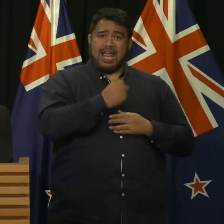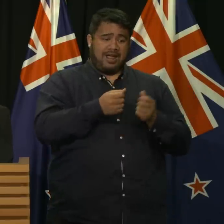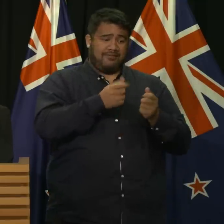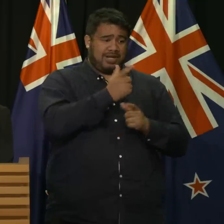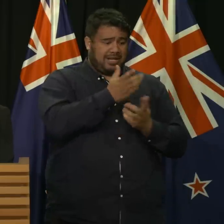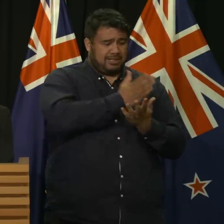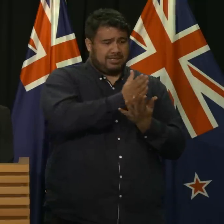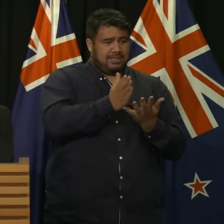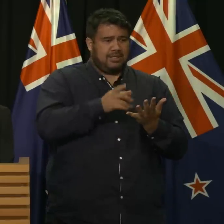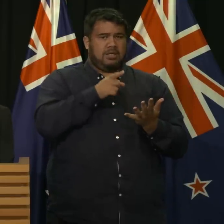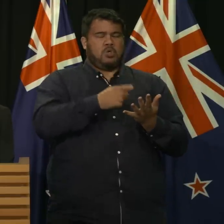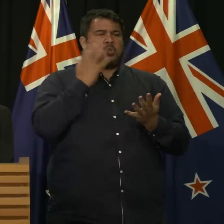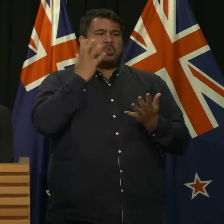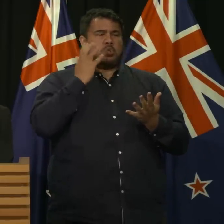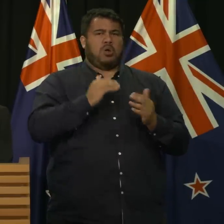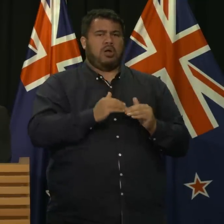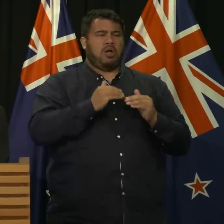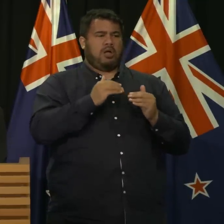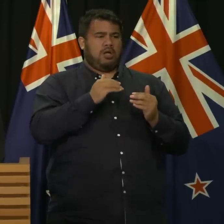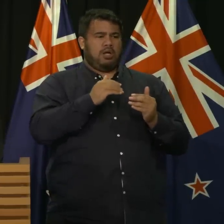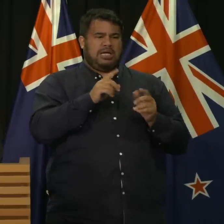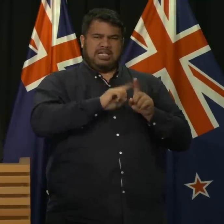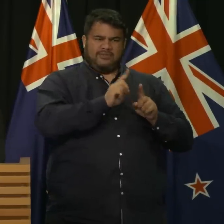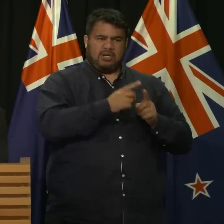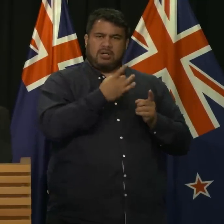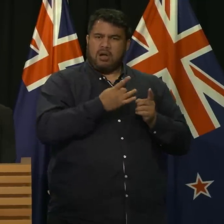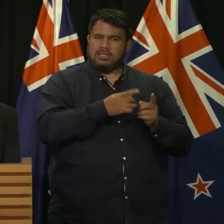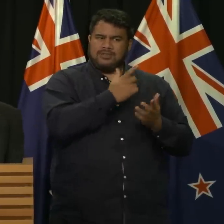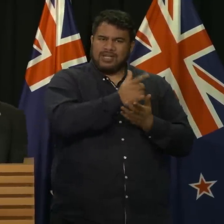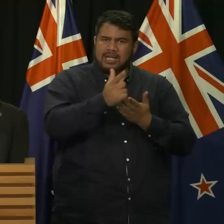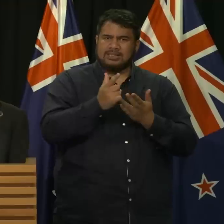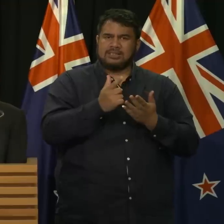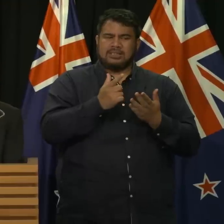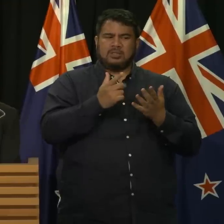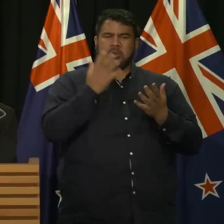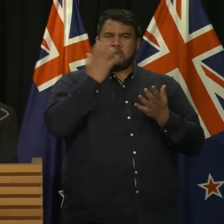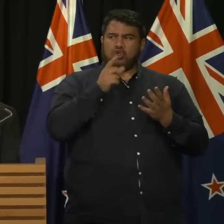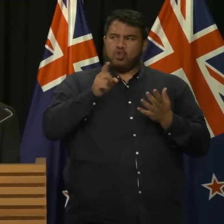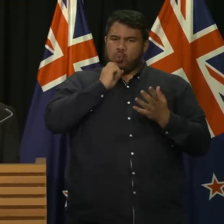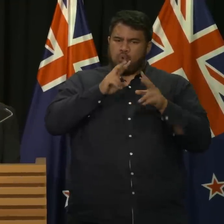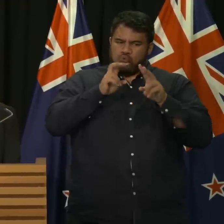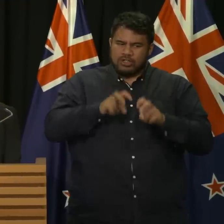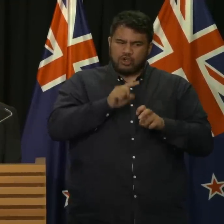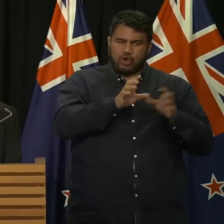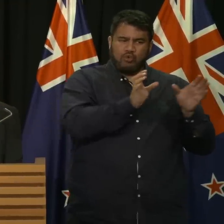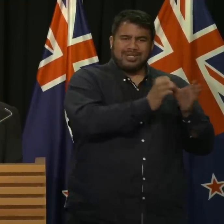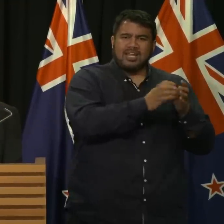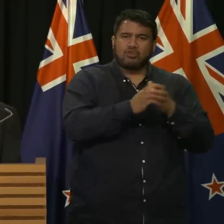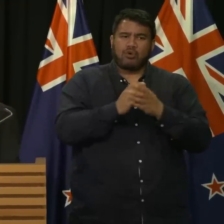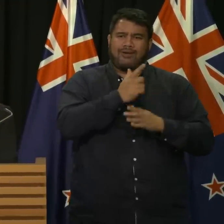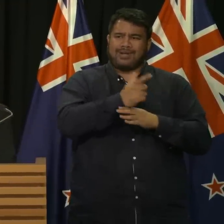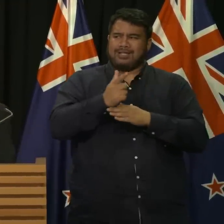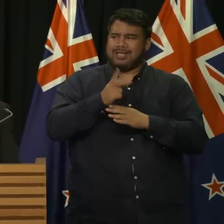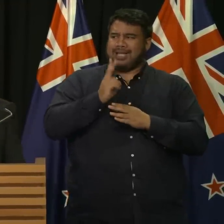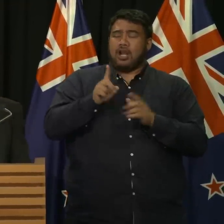That seems to be an incredibly high threshold, or a specialised category. So how is it that he could get a licence like that